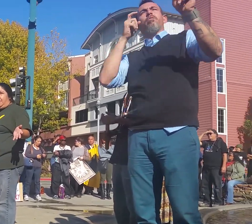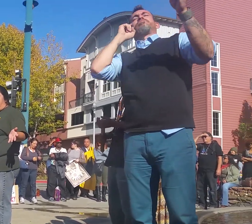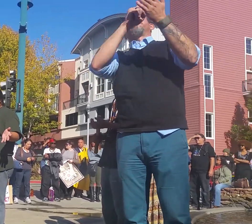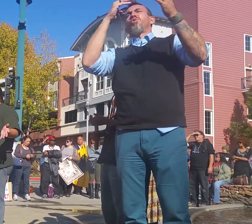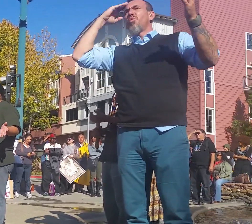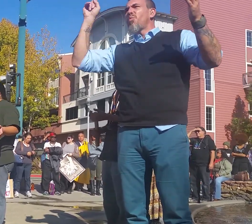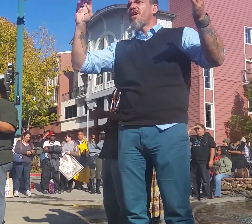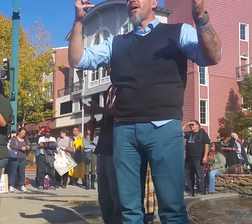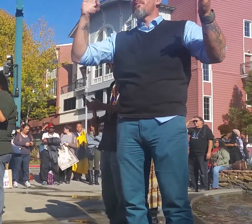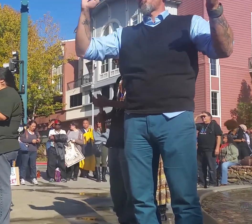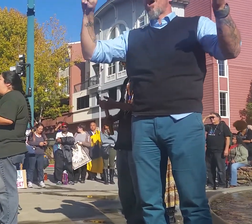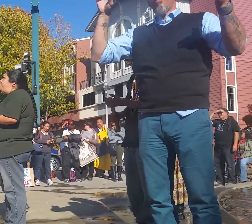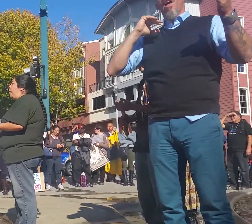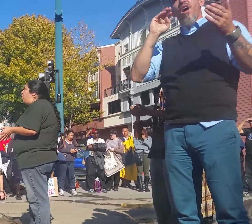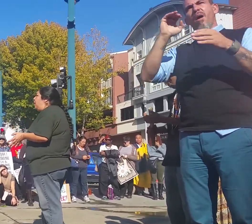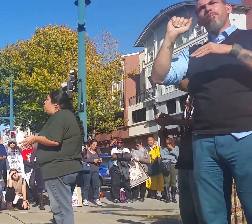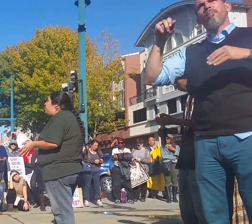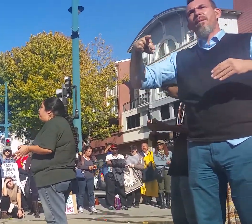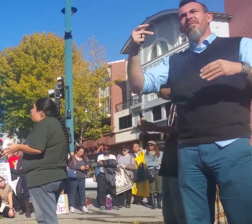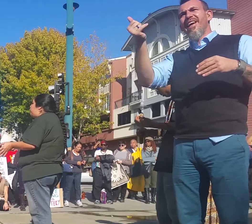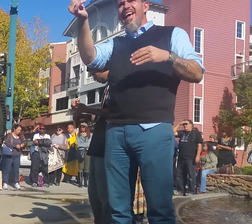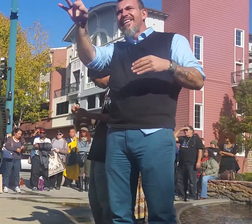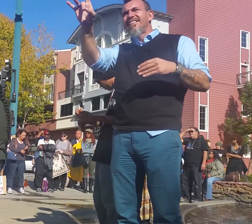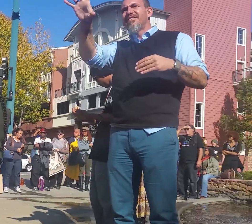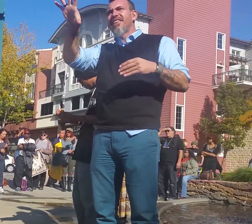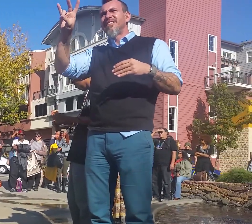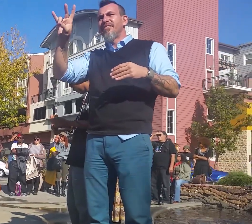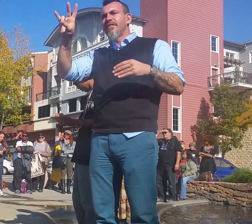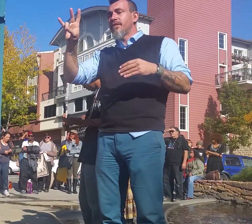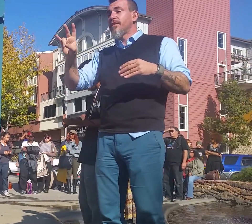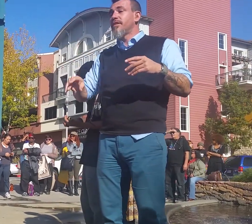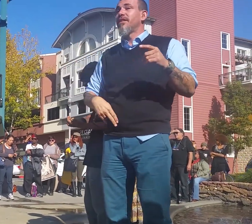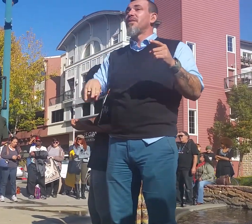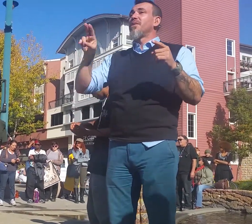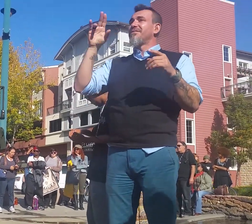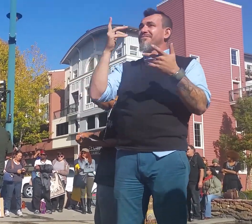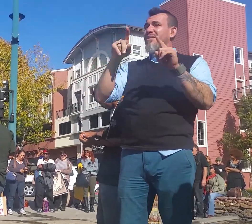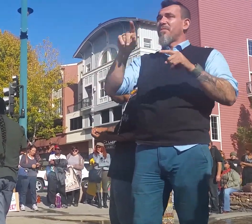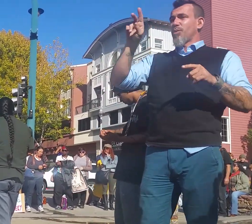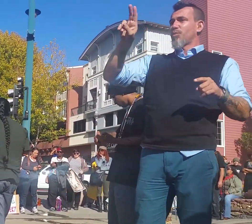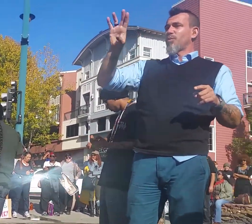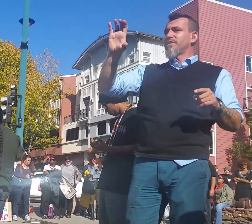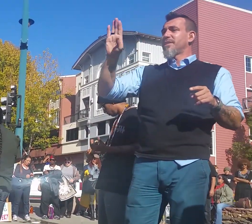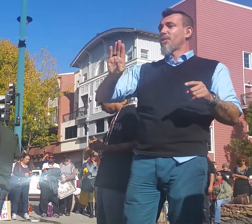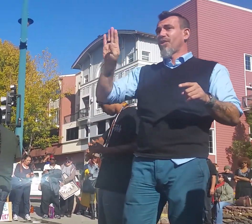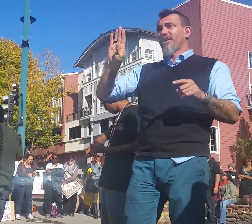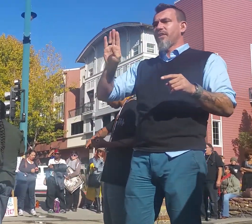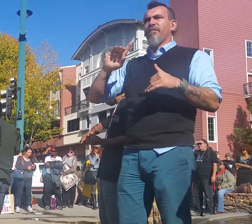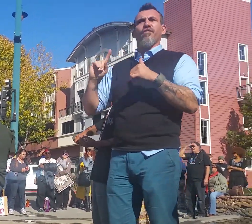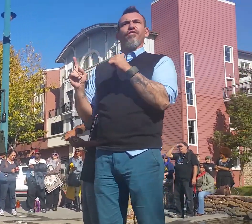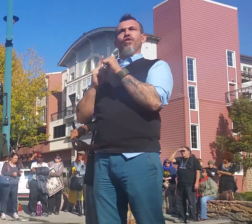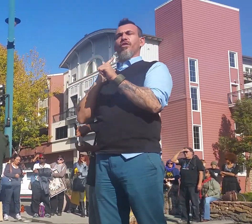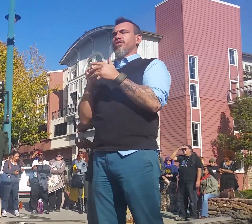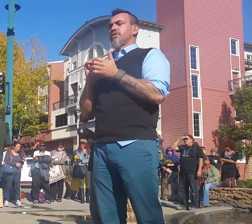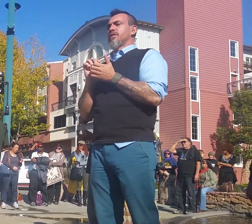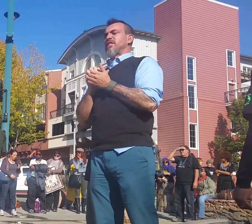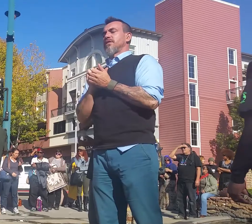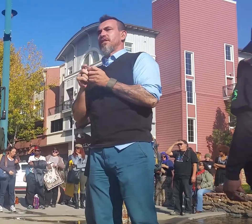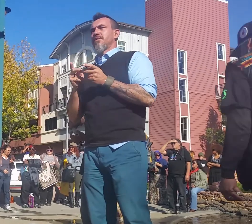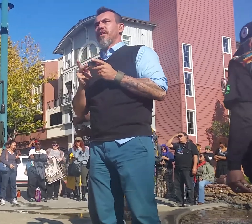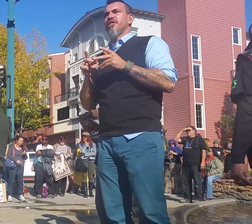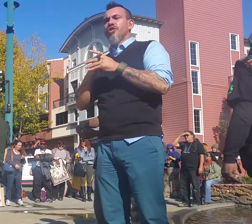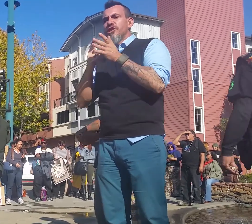here. UC Berkeley was the first place to desecrate this area. UC Berkeley started its